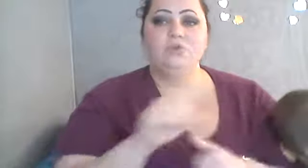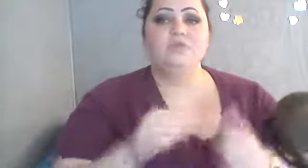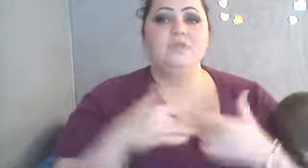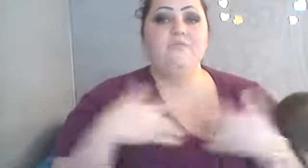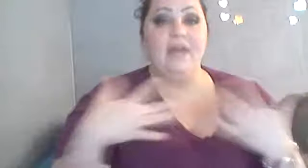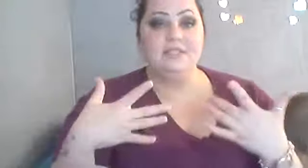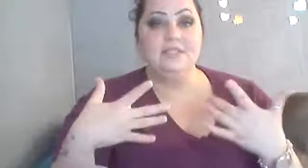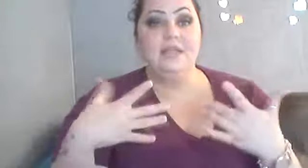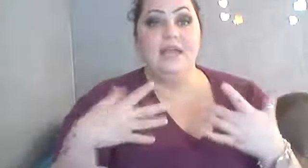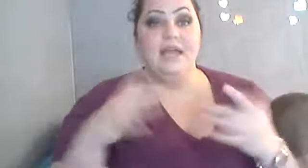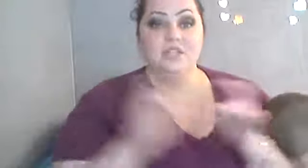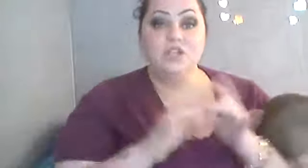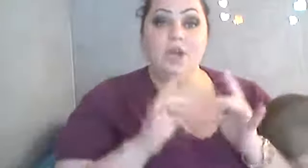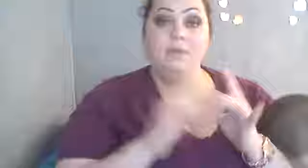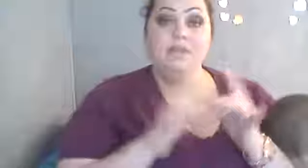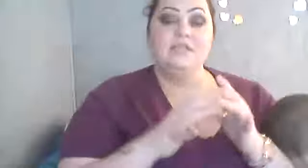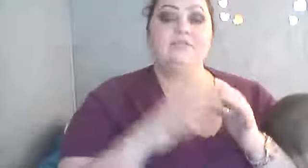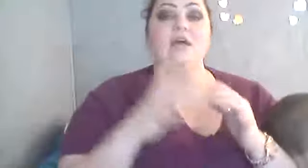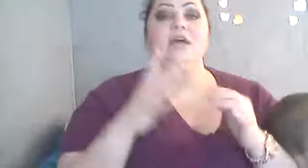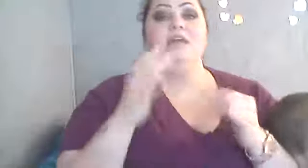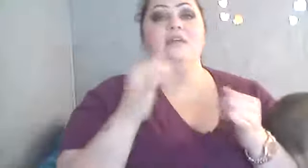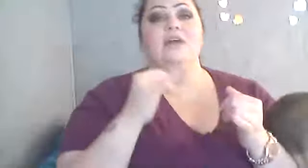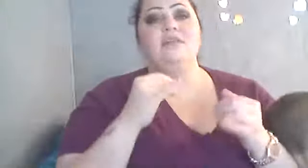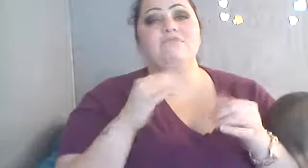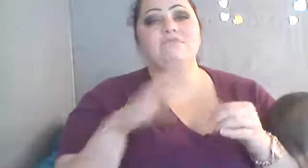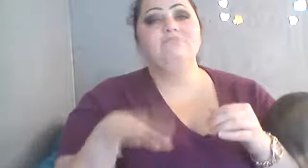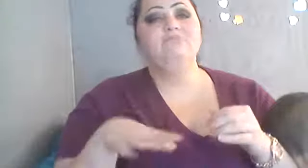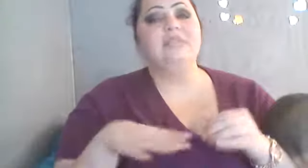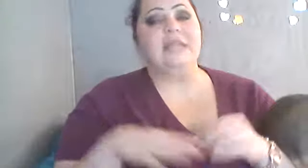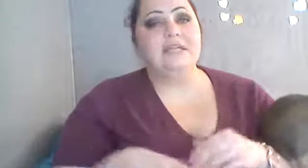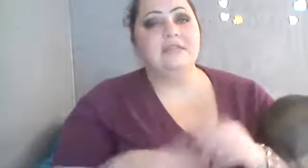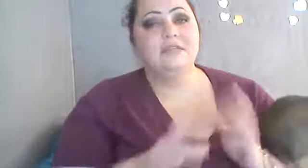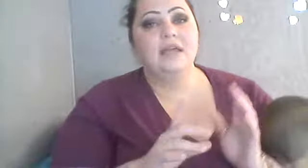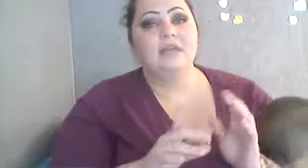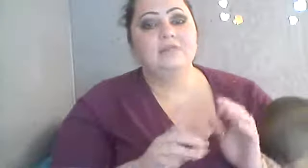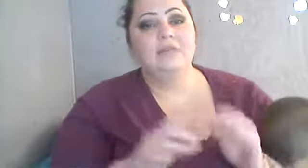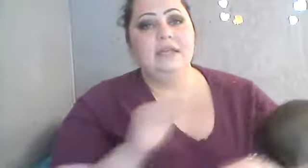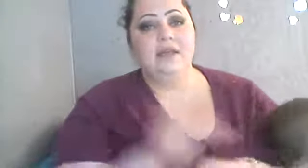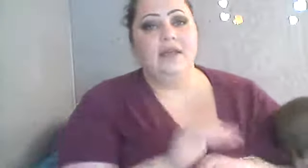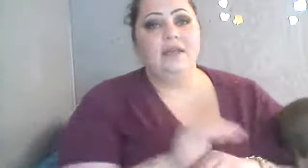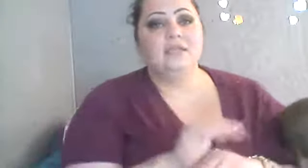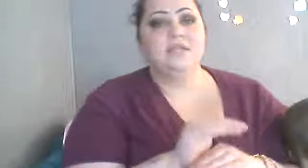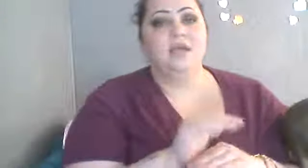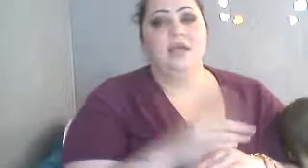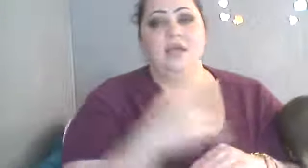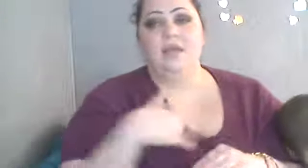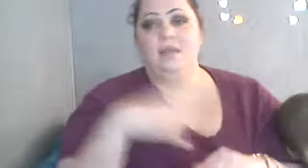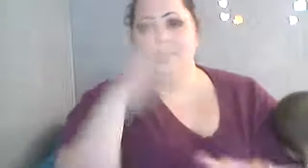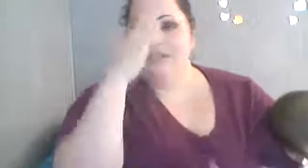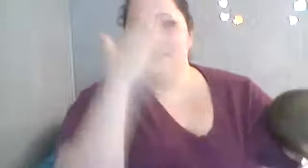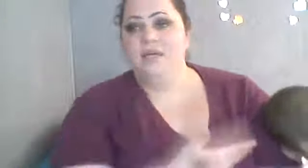social events like at Starbucks and stuff. They're kind of late, like late at night. And my